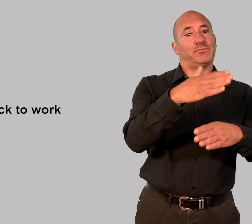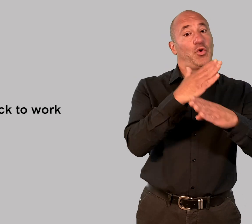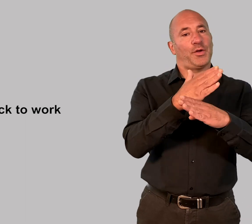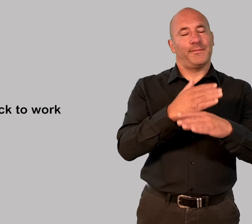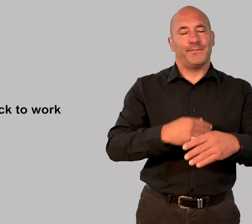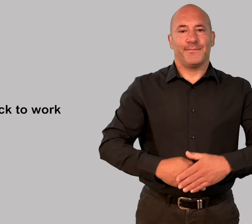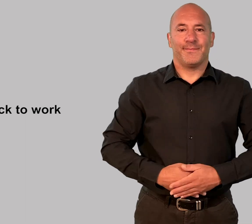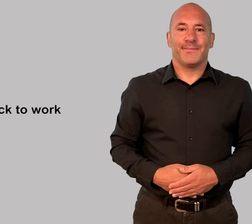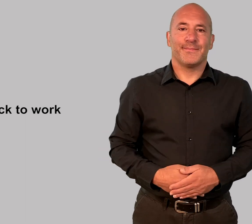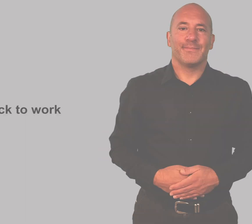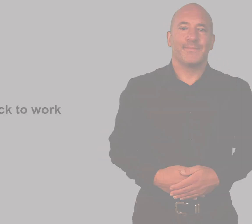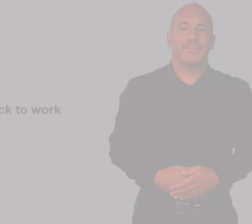Going back to work.